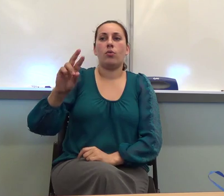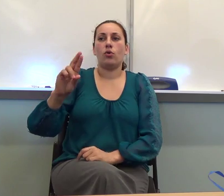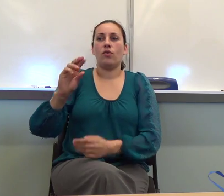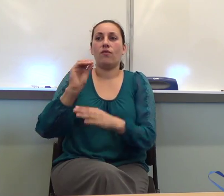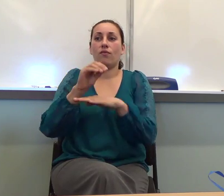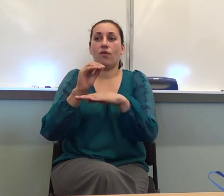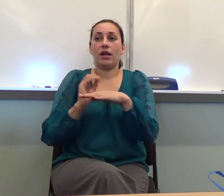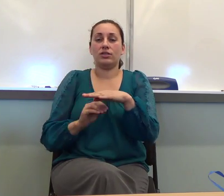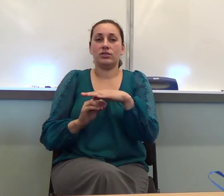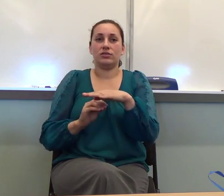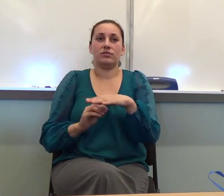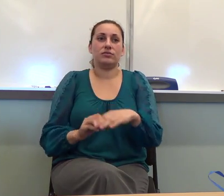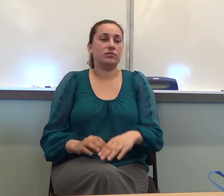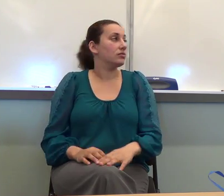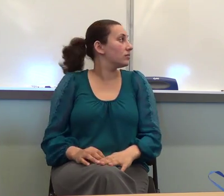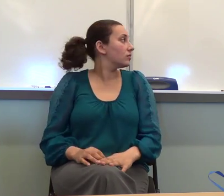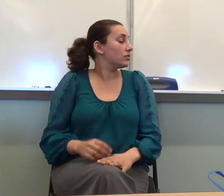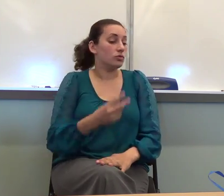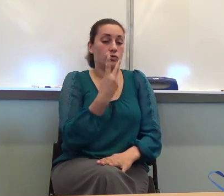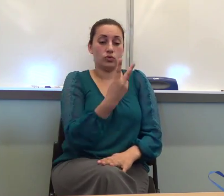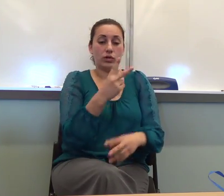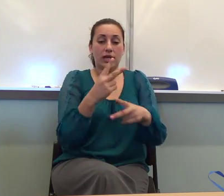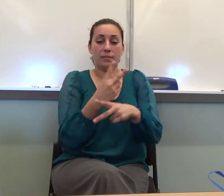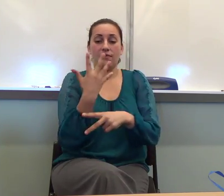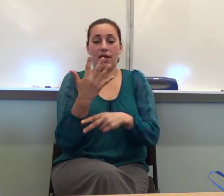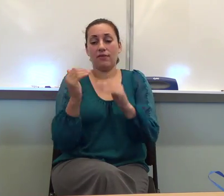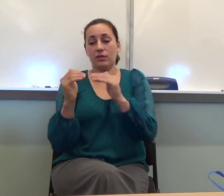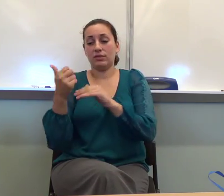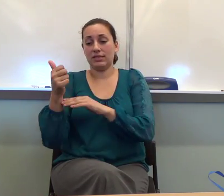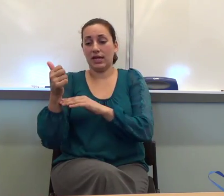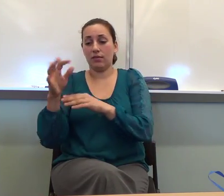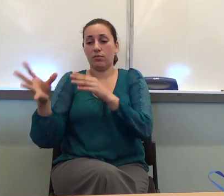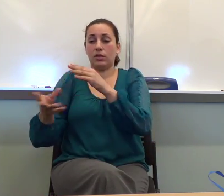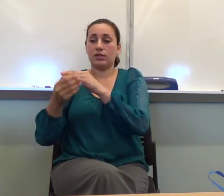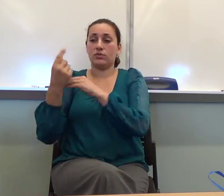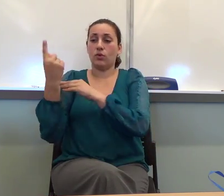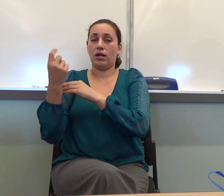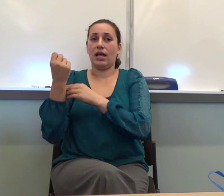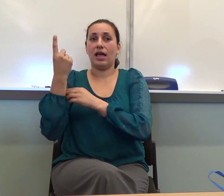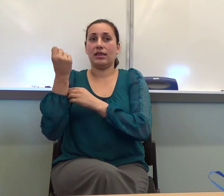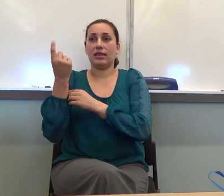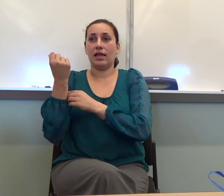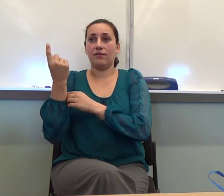5/3. 2 times 5 is 10, plus 1 is 11/2.